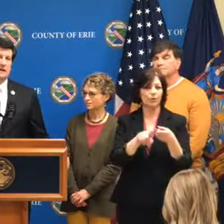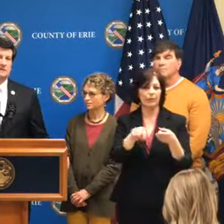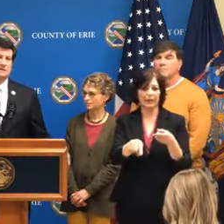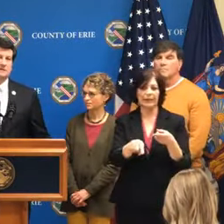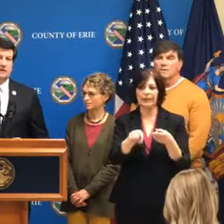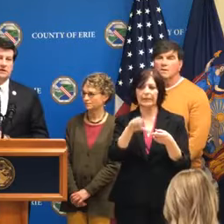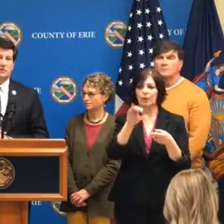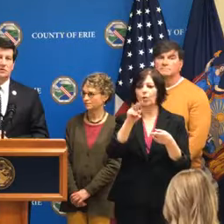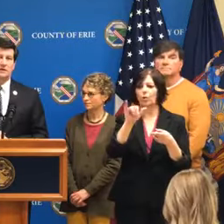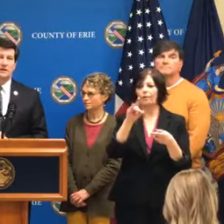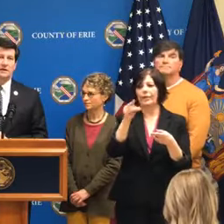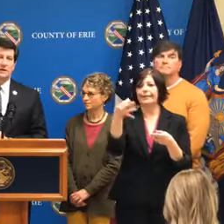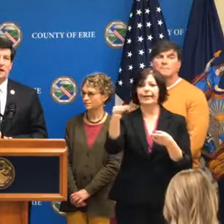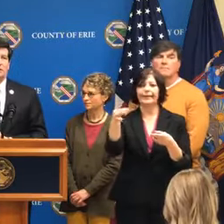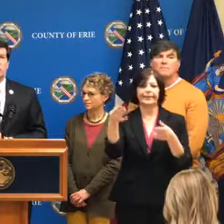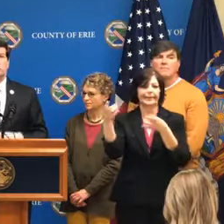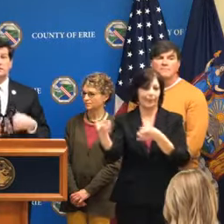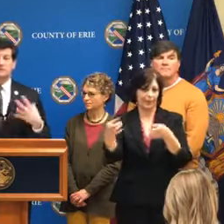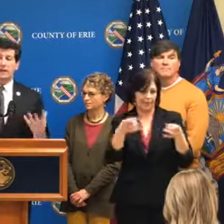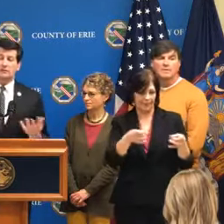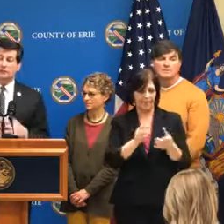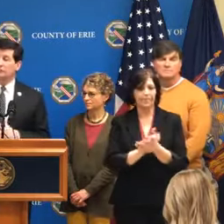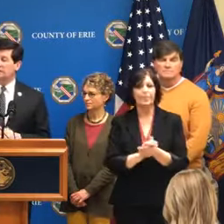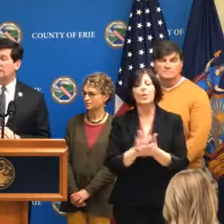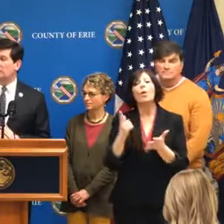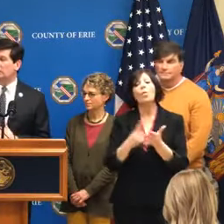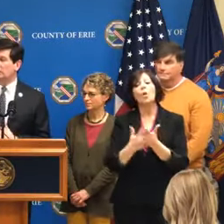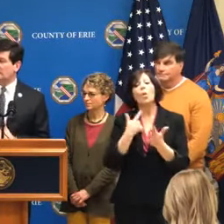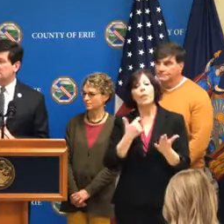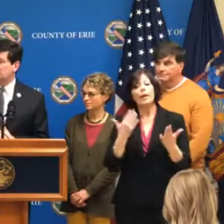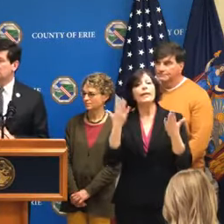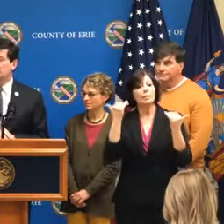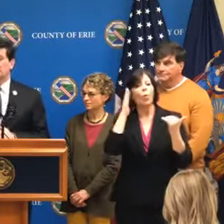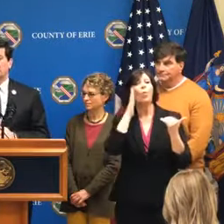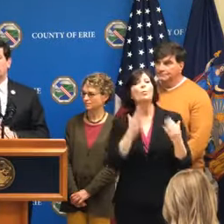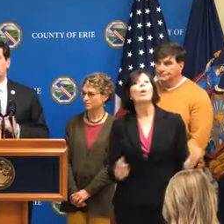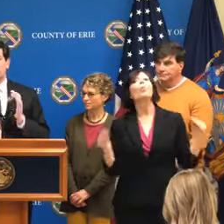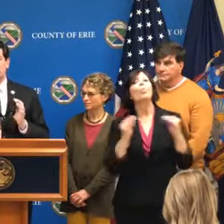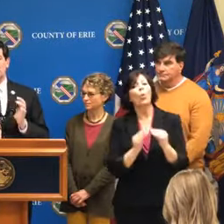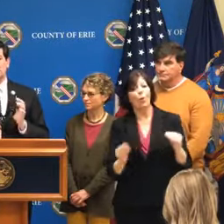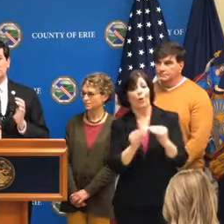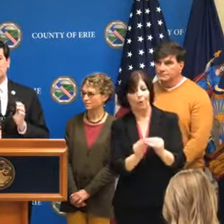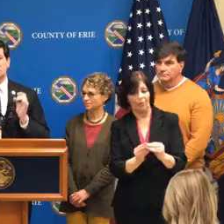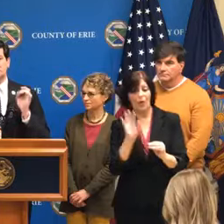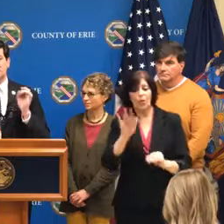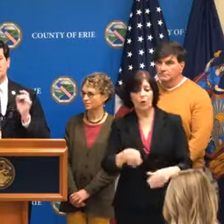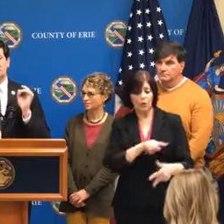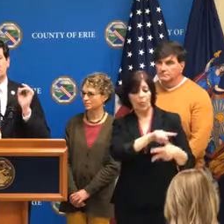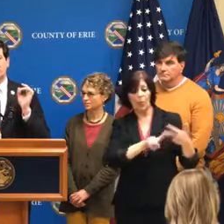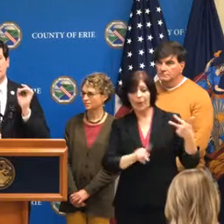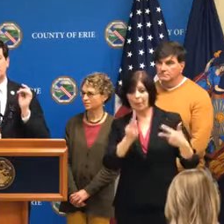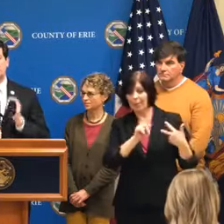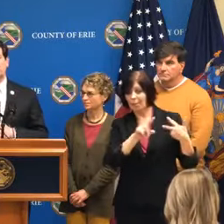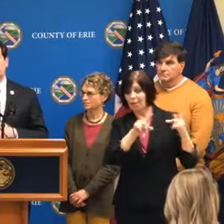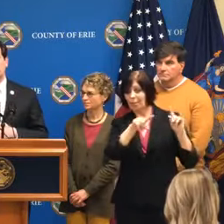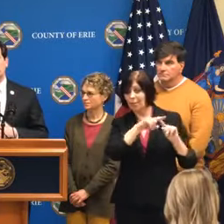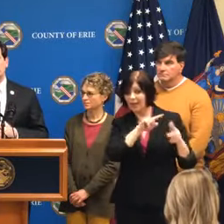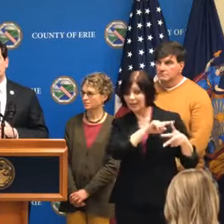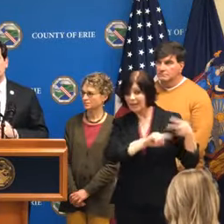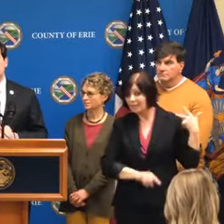COVID-19 cases in our community, and what we expect will be more cases. The 3 individuals who tested positive